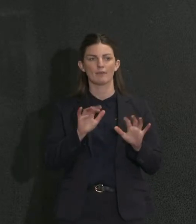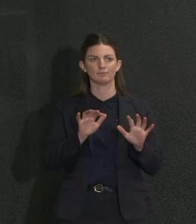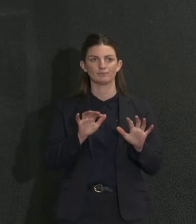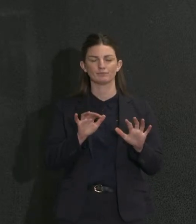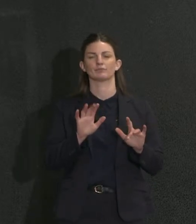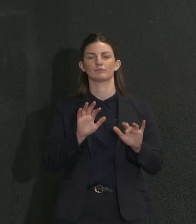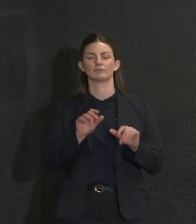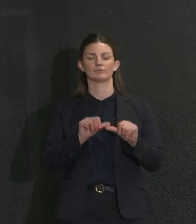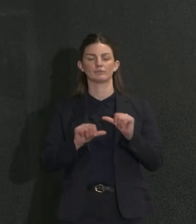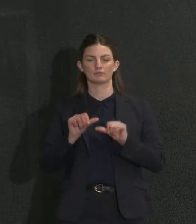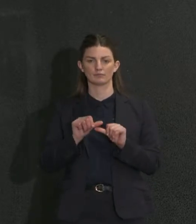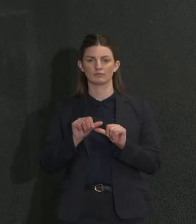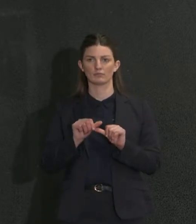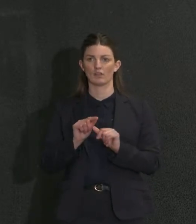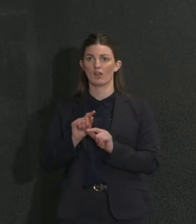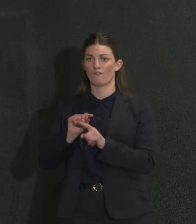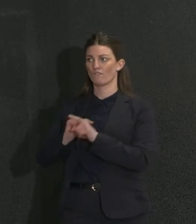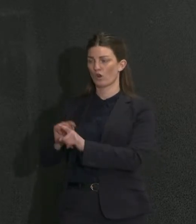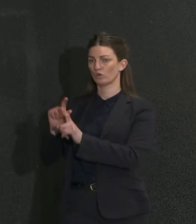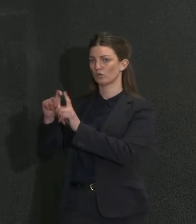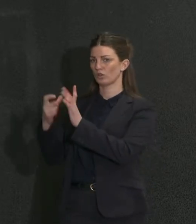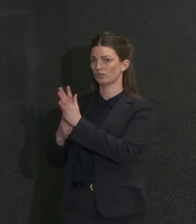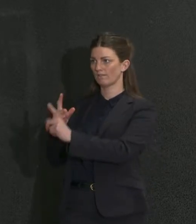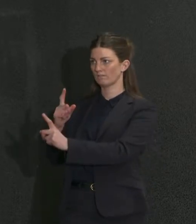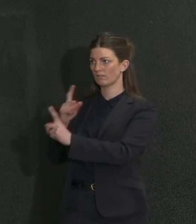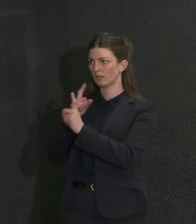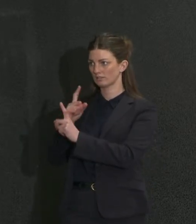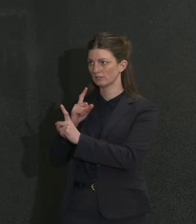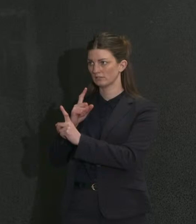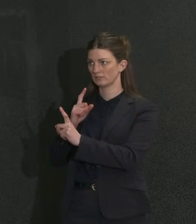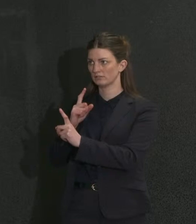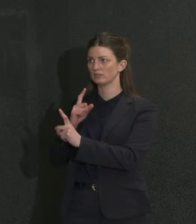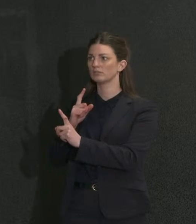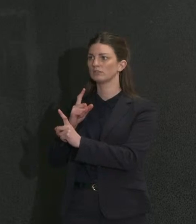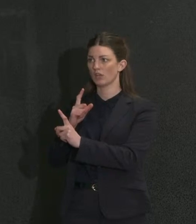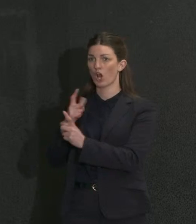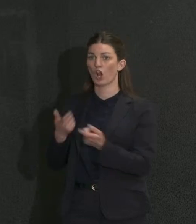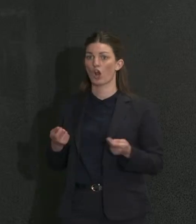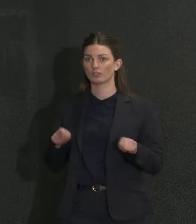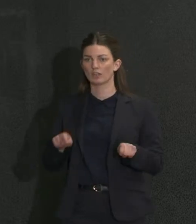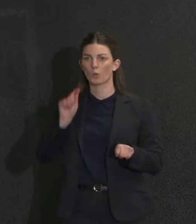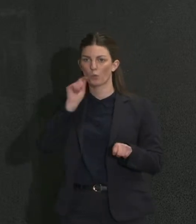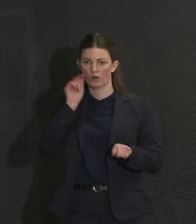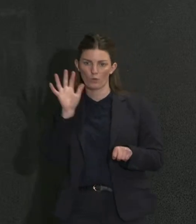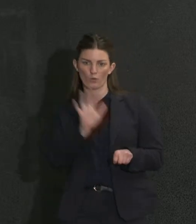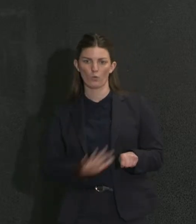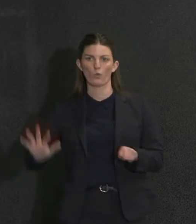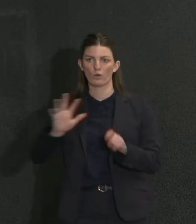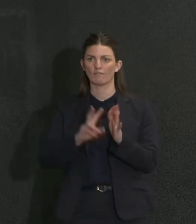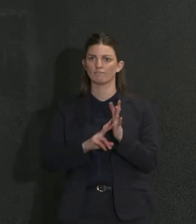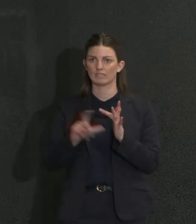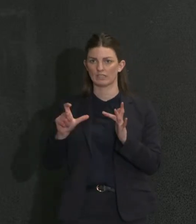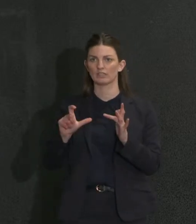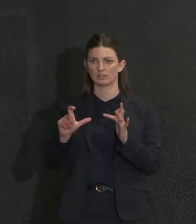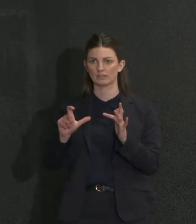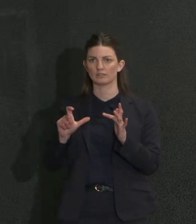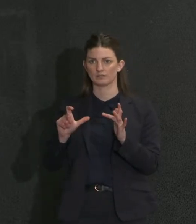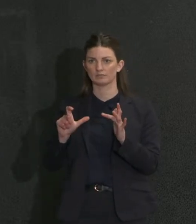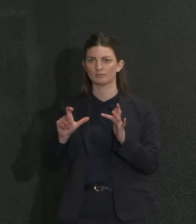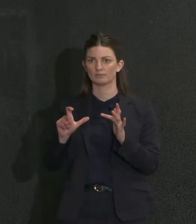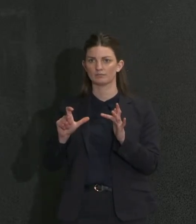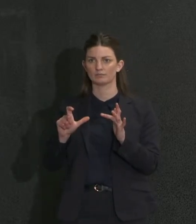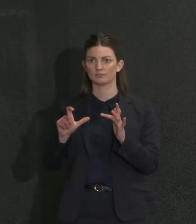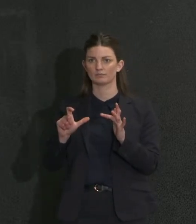Based on the advice I'm given, that is what will be included in the lockdown. That is the terms and conditions and provisions of the lockdown. It's